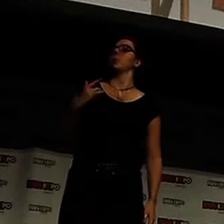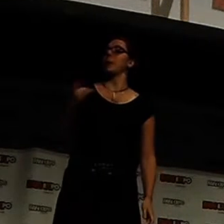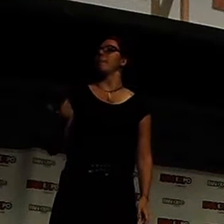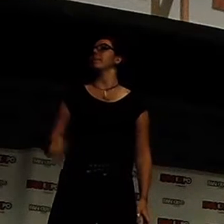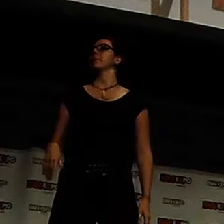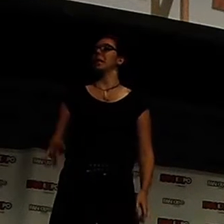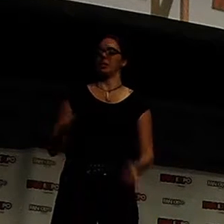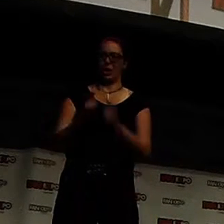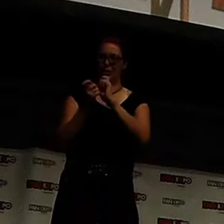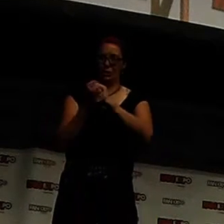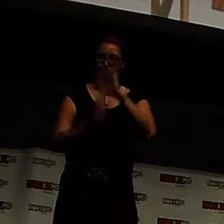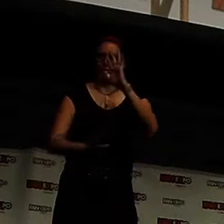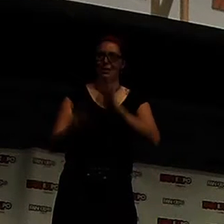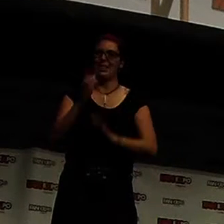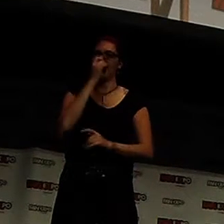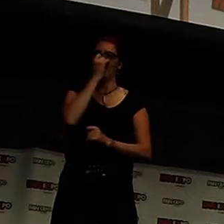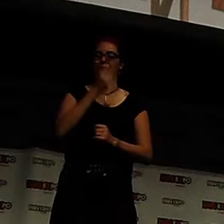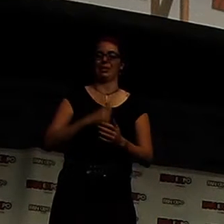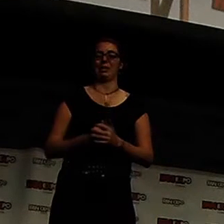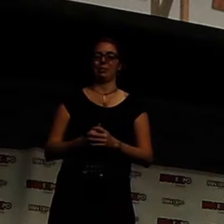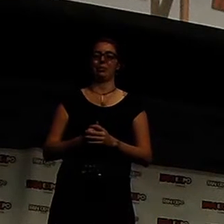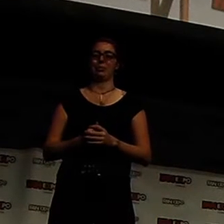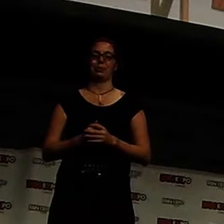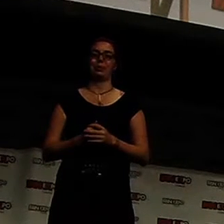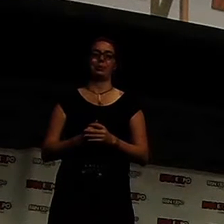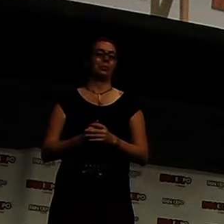Okay, thanks. That's all right.